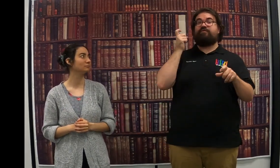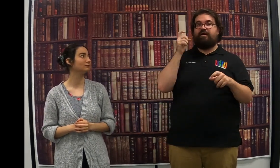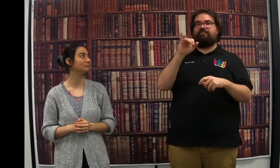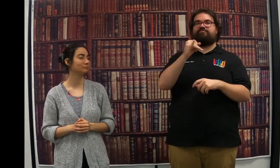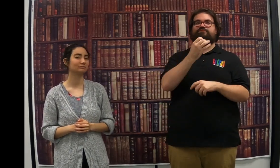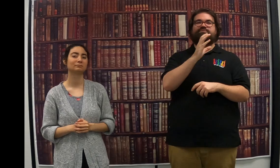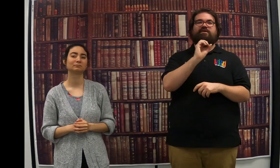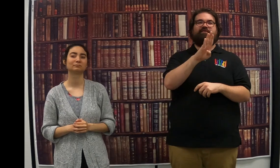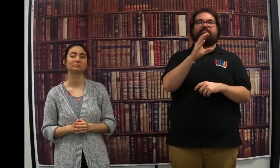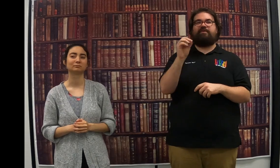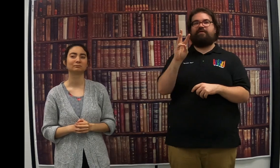tonight.